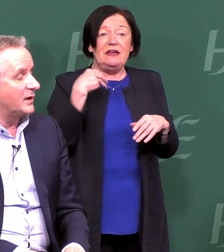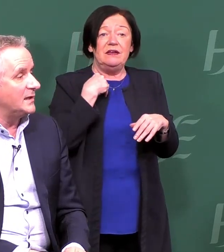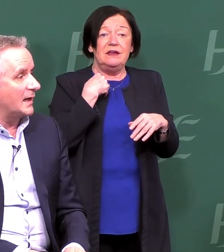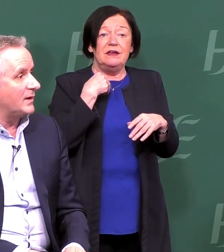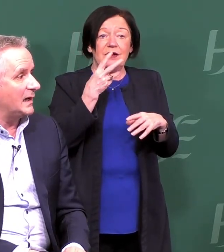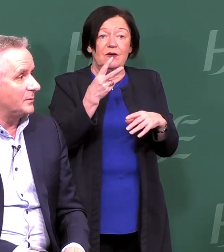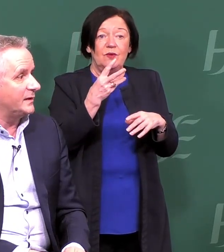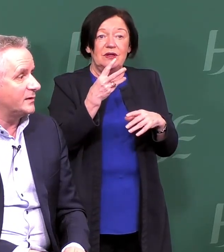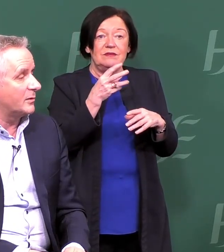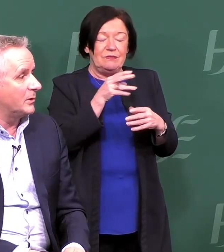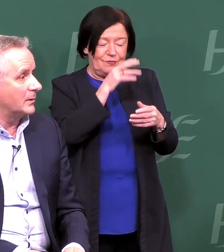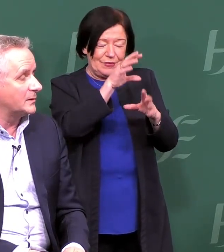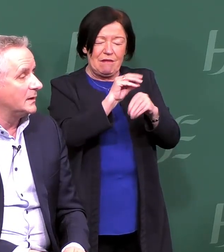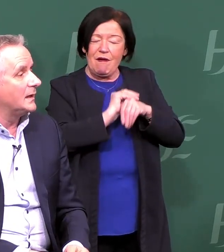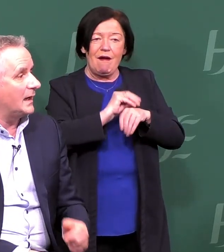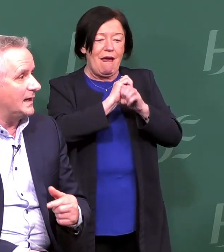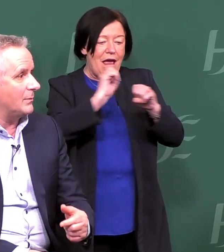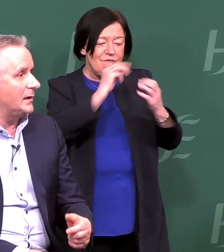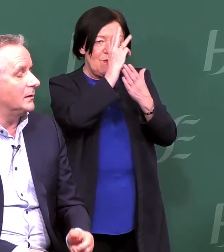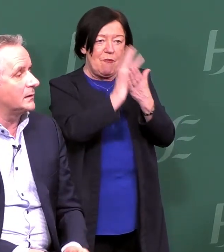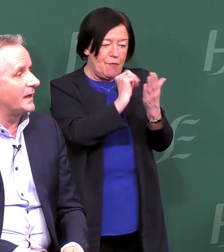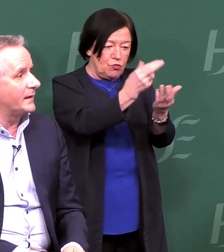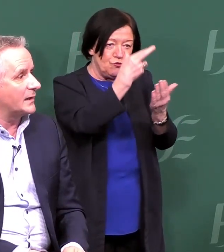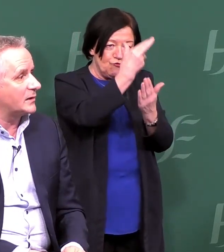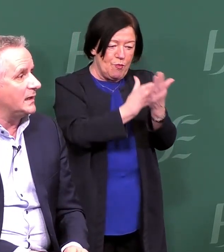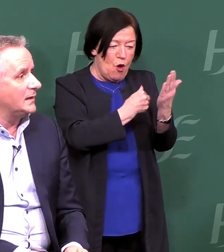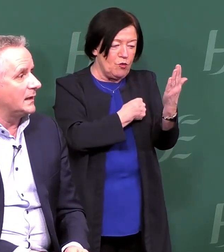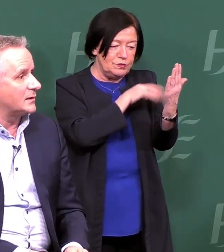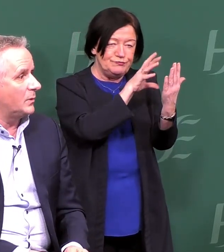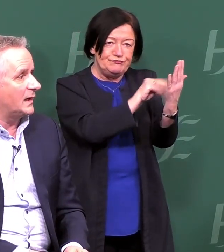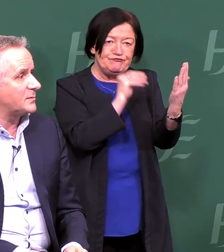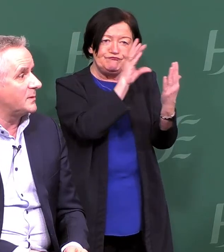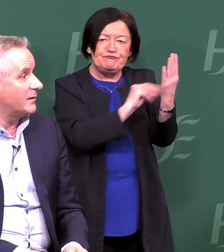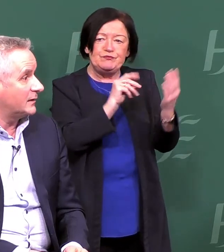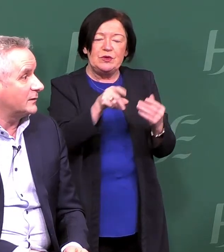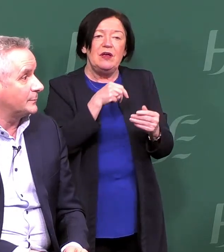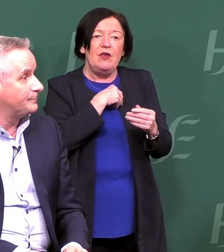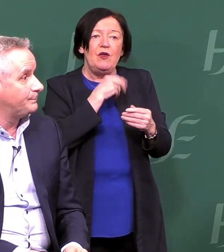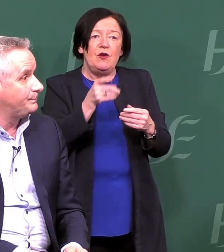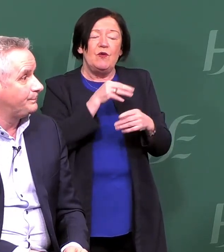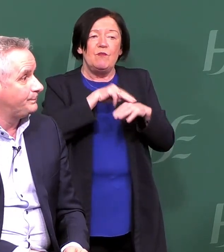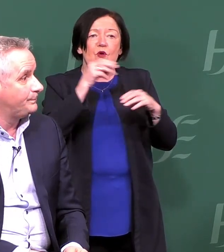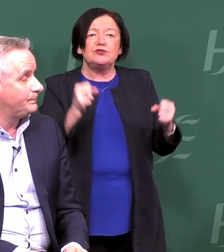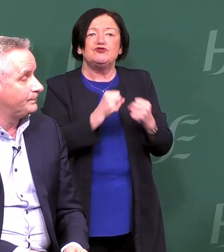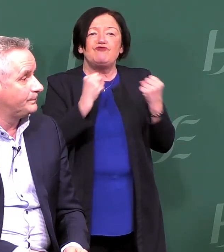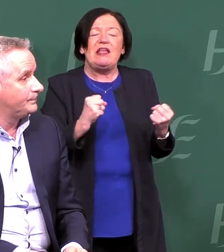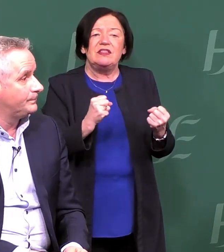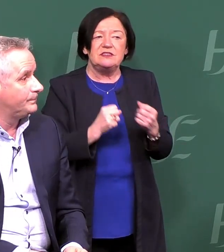we will embrace every element of this report and equally look nationally into what has to be strengthened.